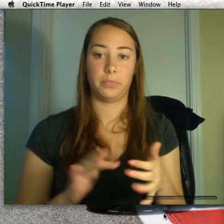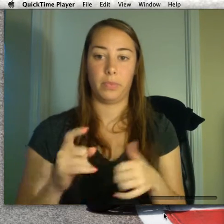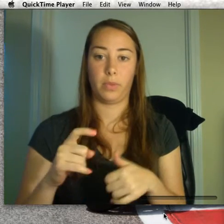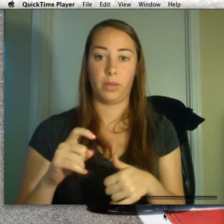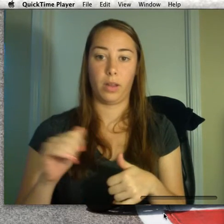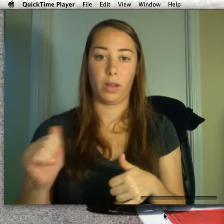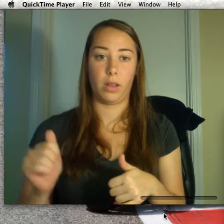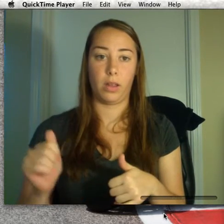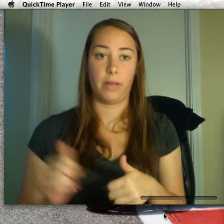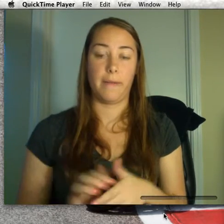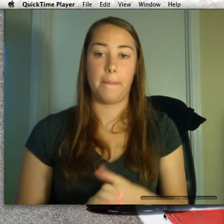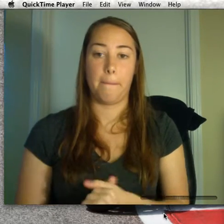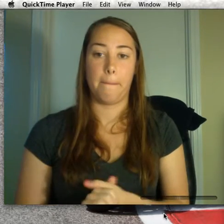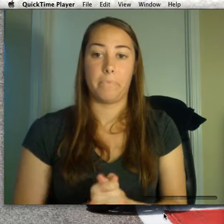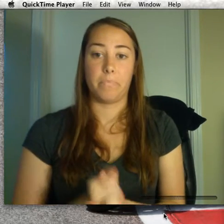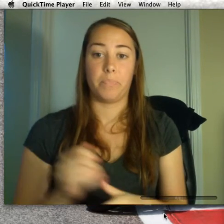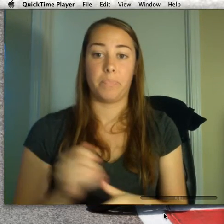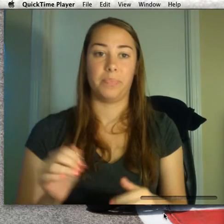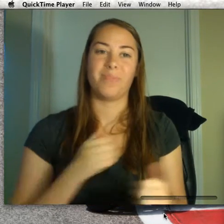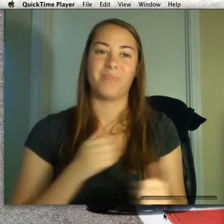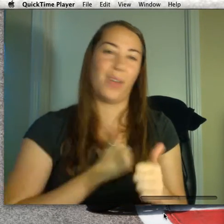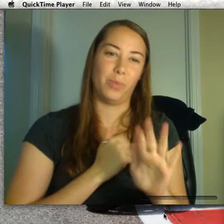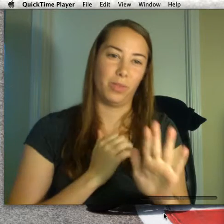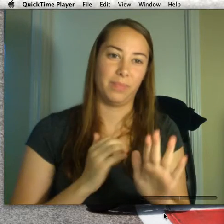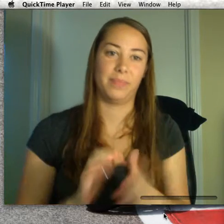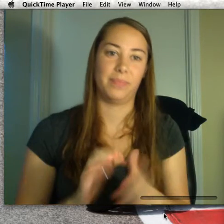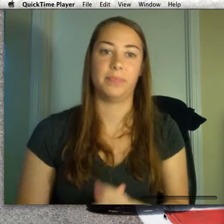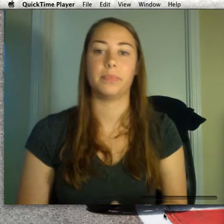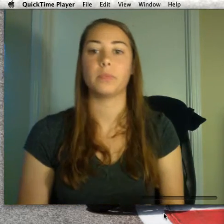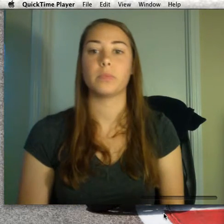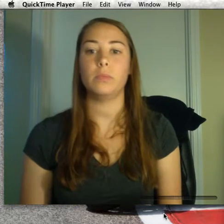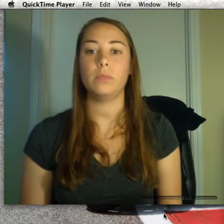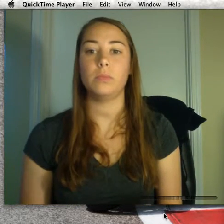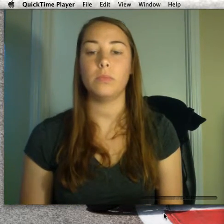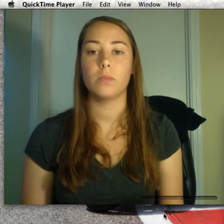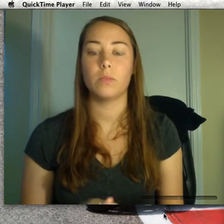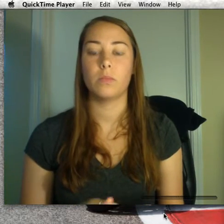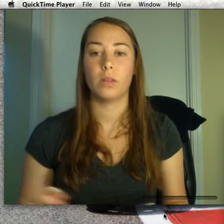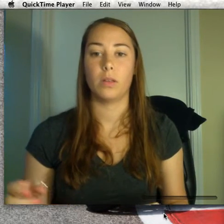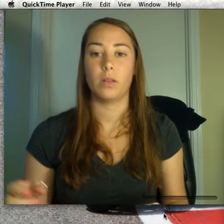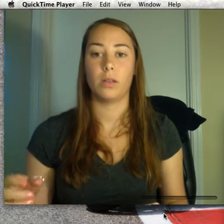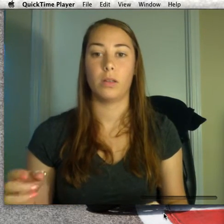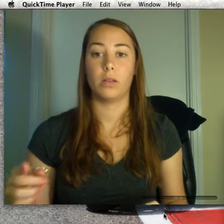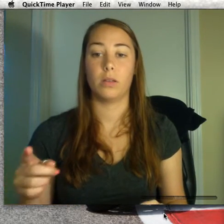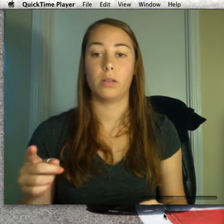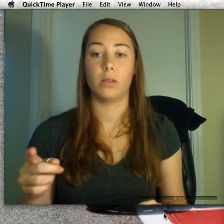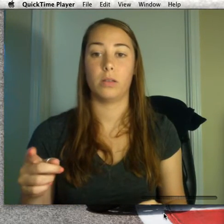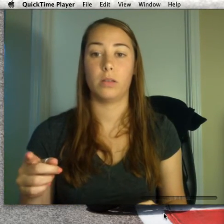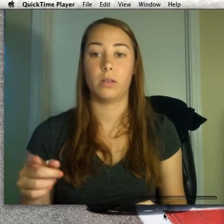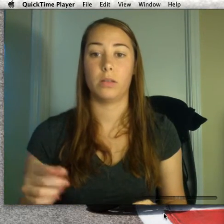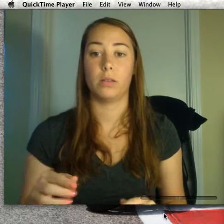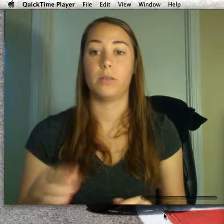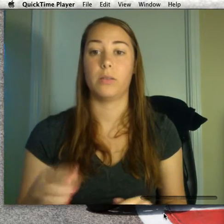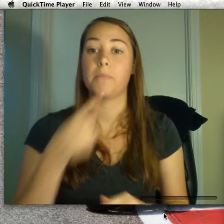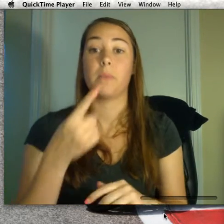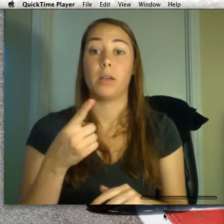behind. That's our appeal to you as Boeing and Dave workers. Work together as brothers and